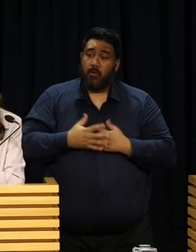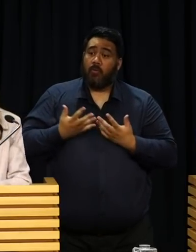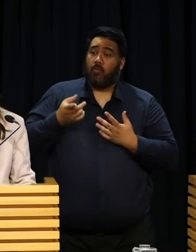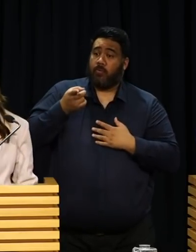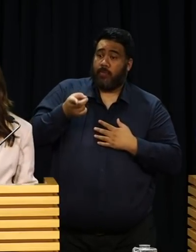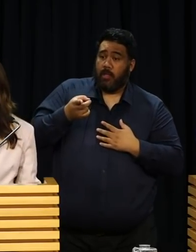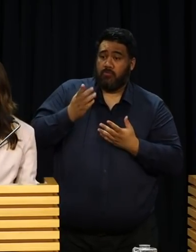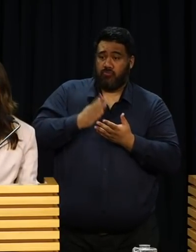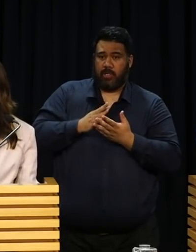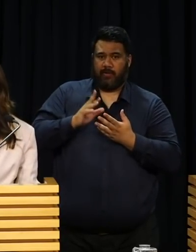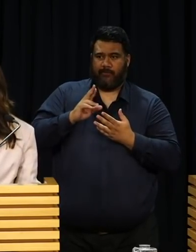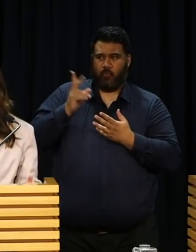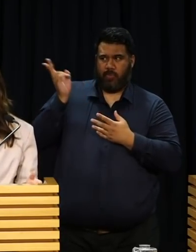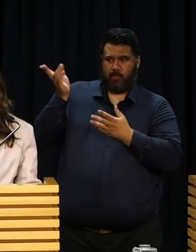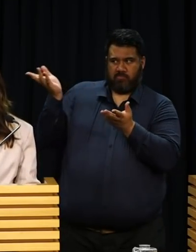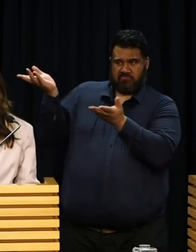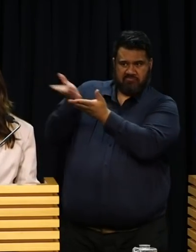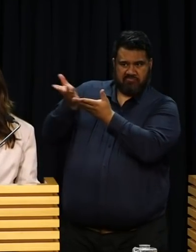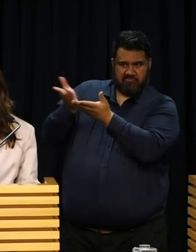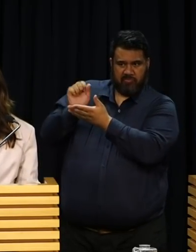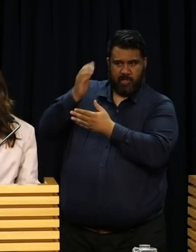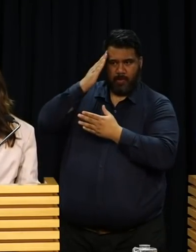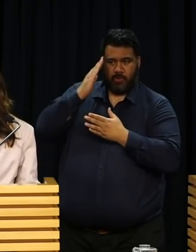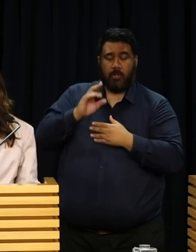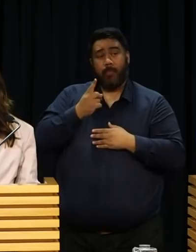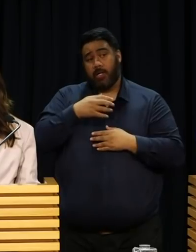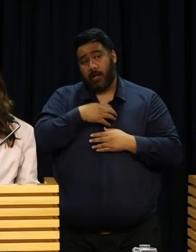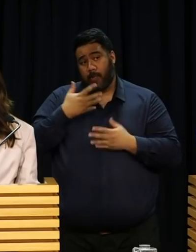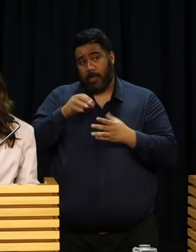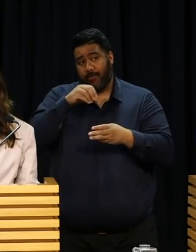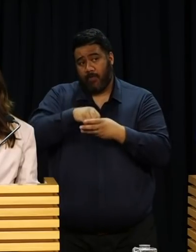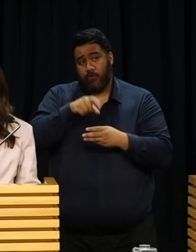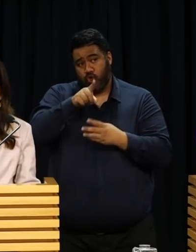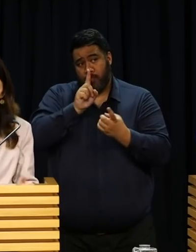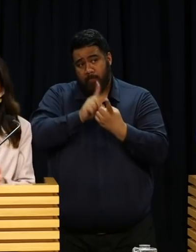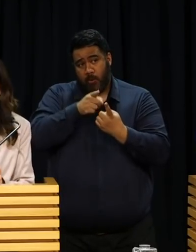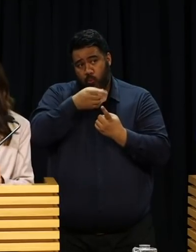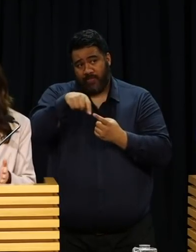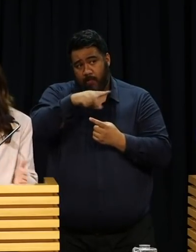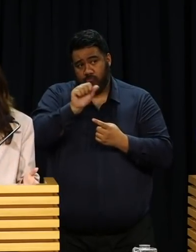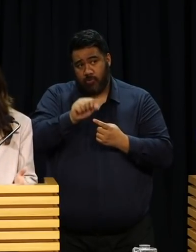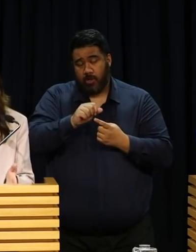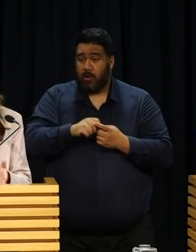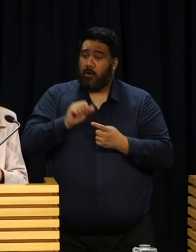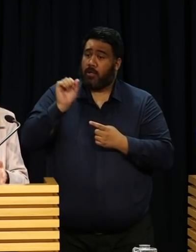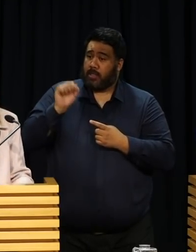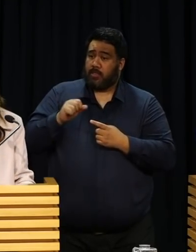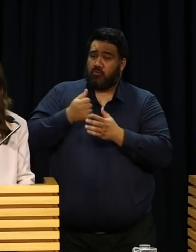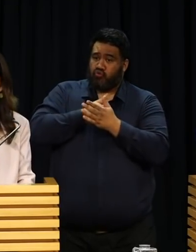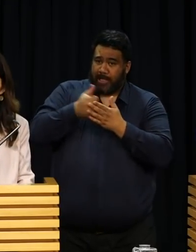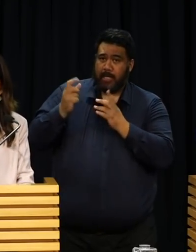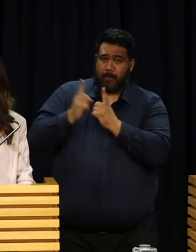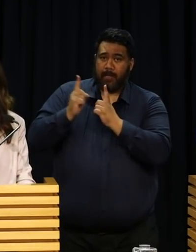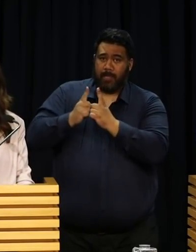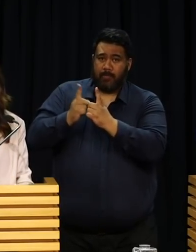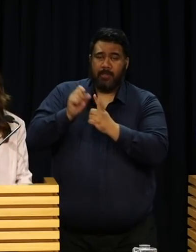as matters for them and their membership, ultimately. And you've met with them, right? Oh, I regularly meet with them, so none of